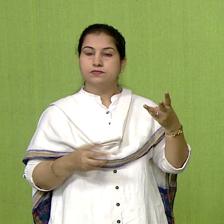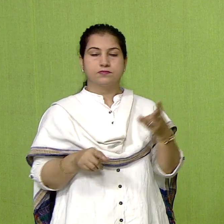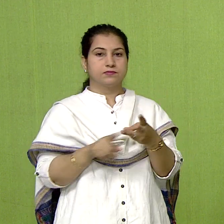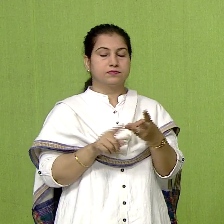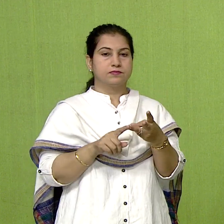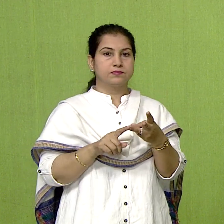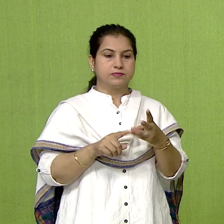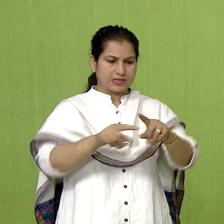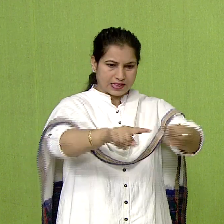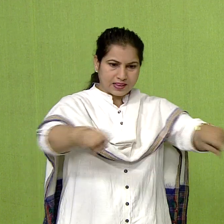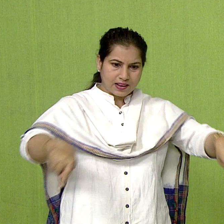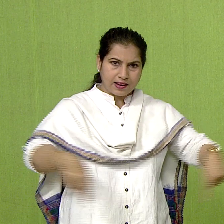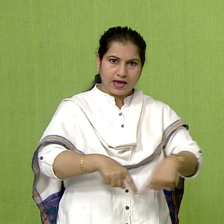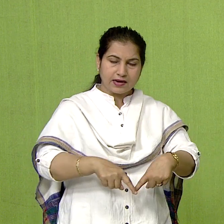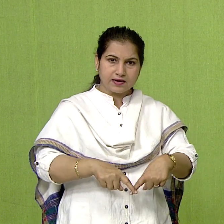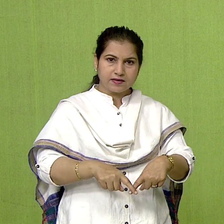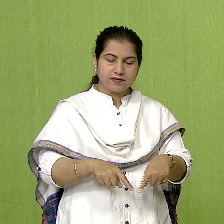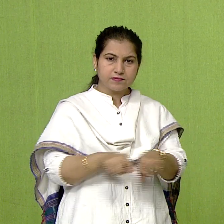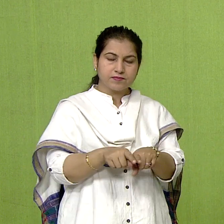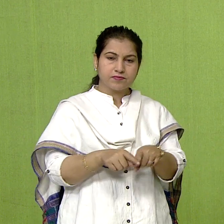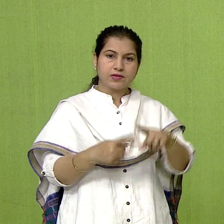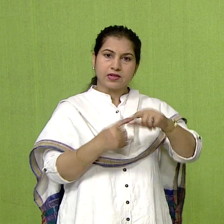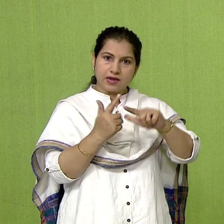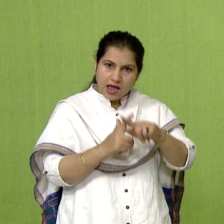decreasing the land revenue or tax on the land.